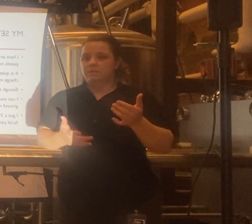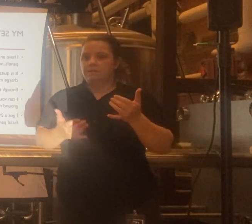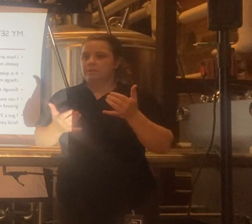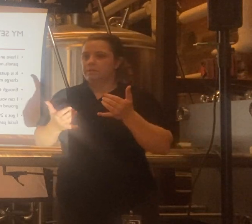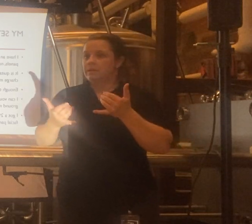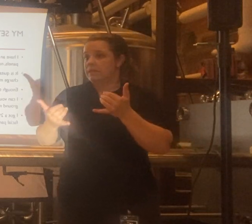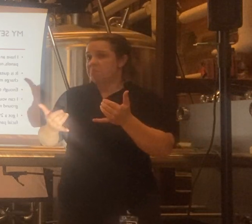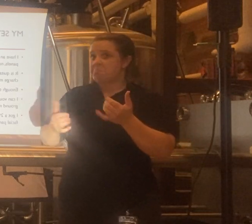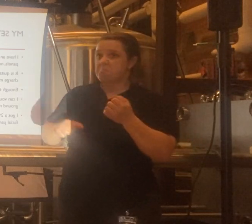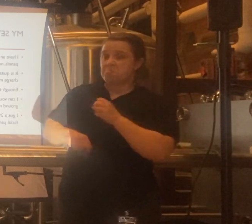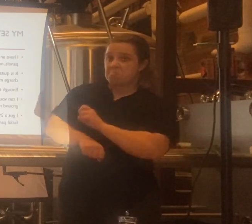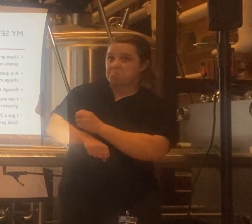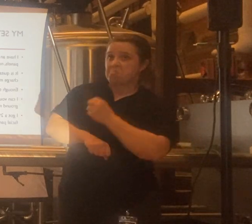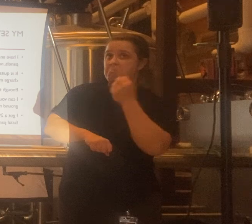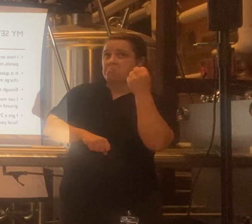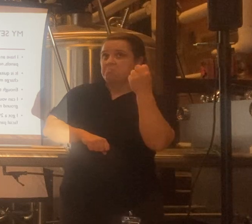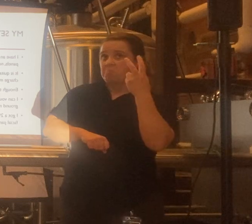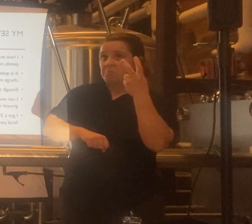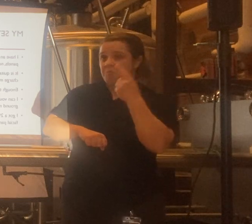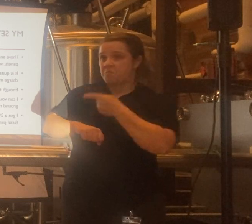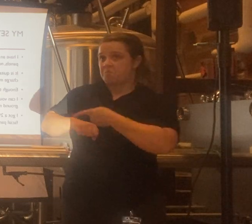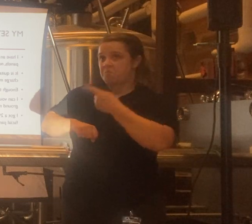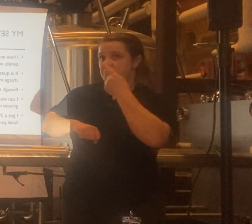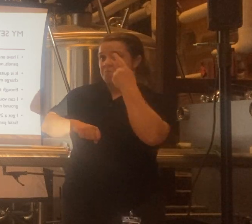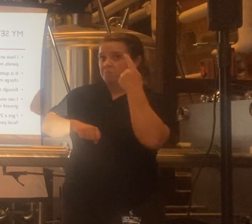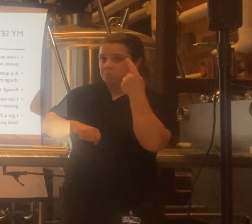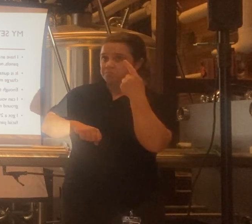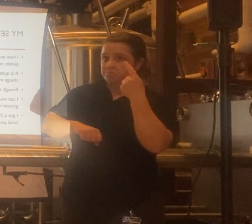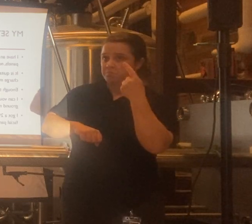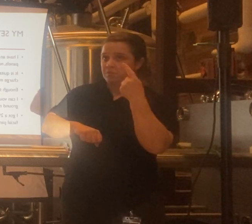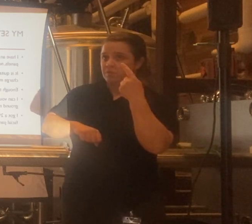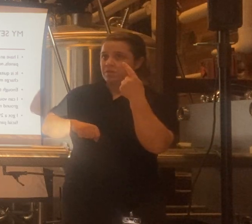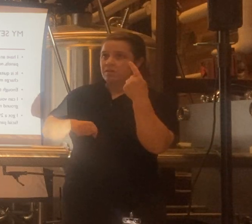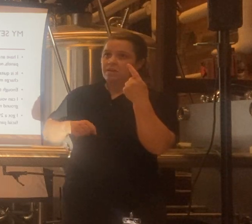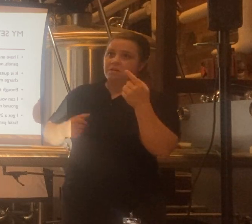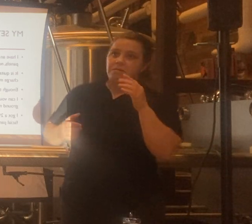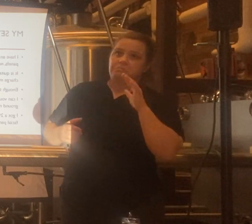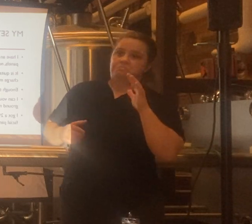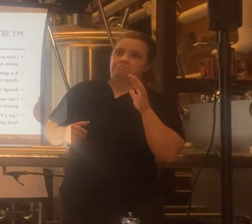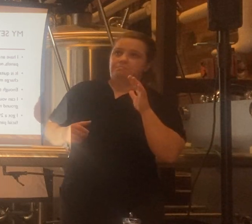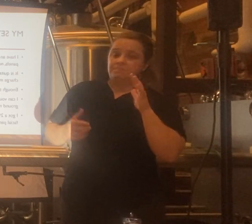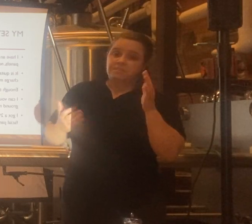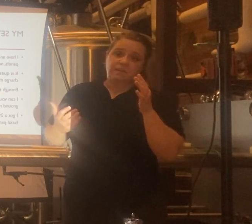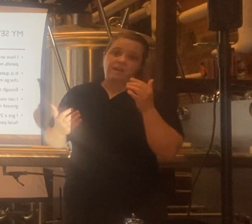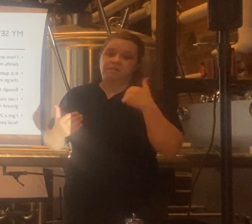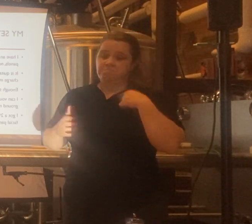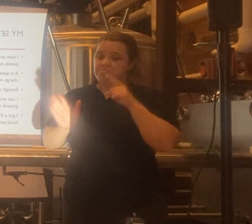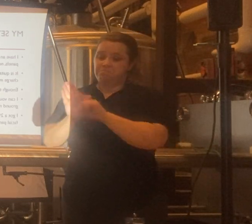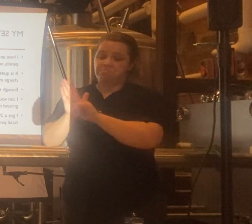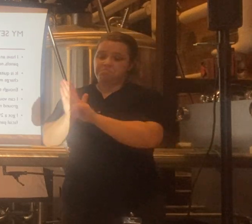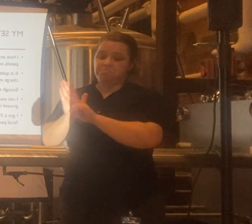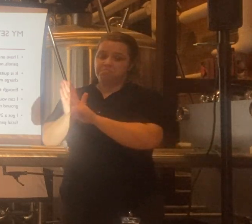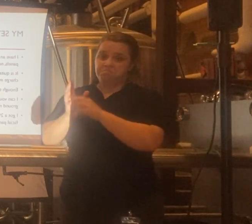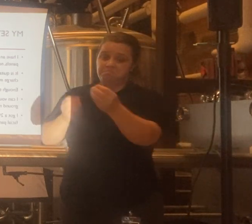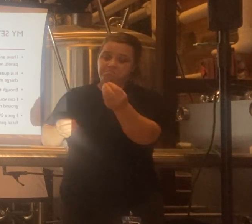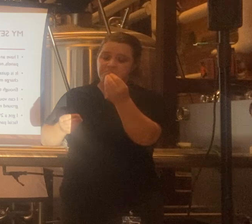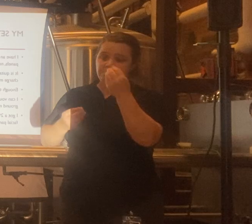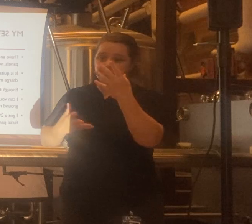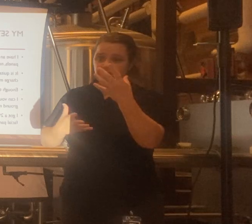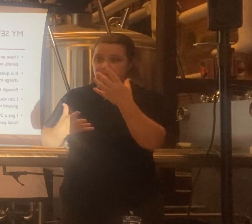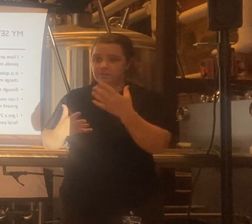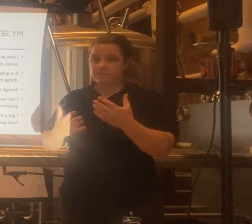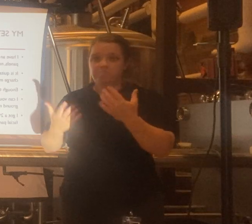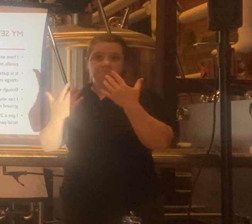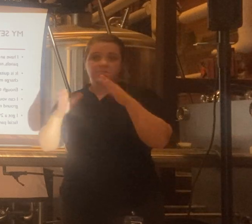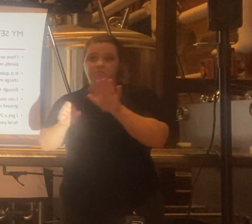fully charged. So huge difference being on a tracker versus just being fixated on a ground mount or a roof or whatnot. And so yeah,